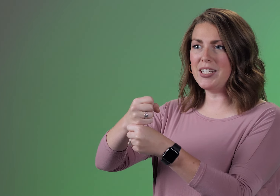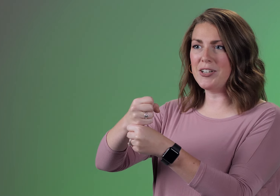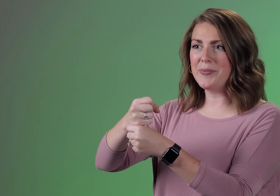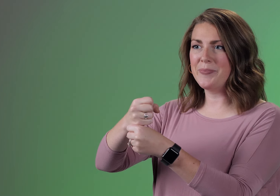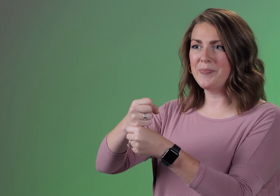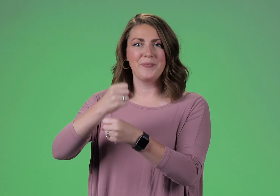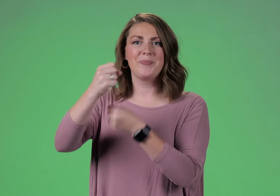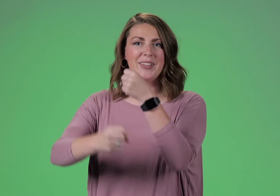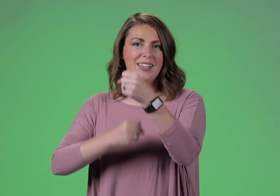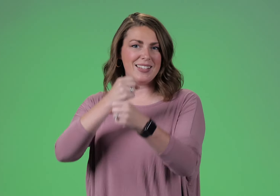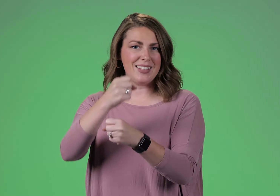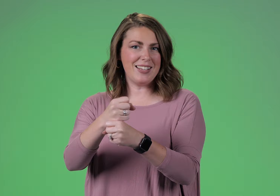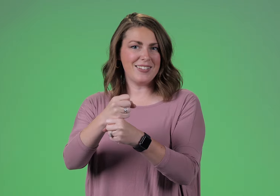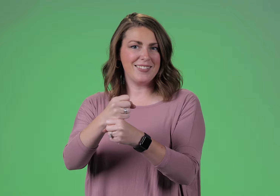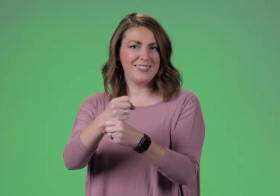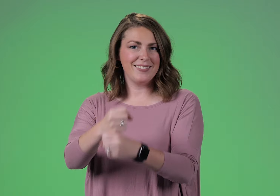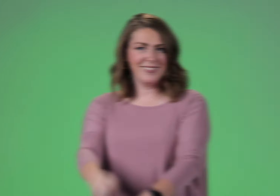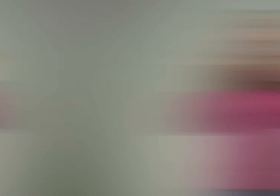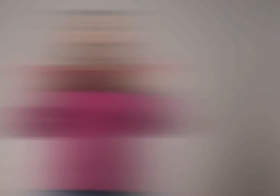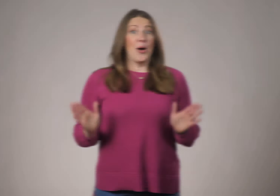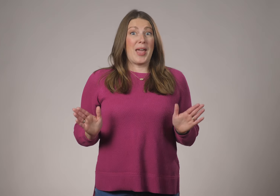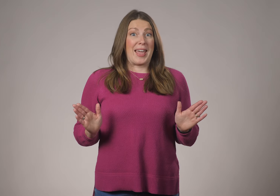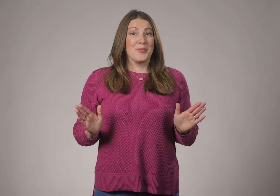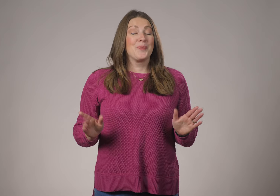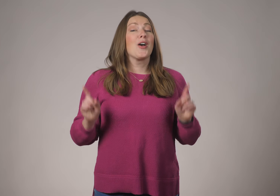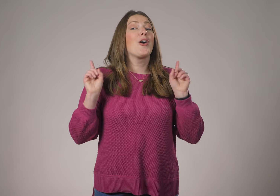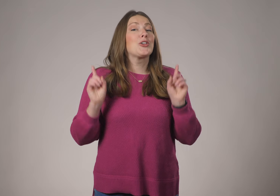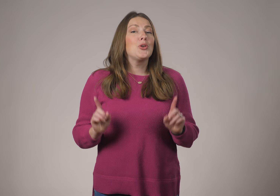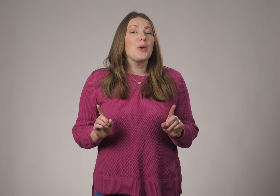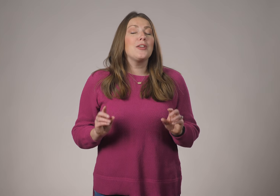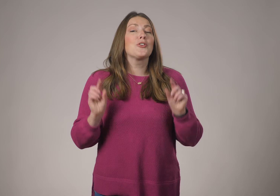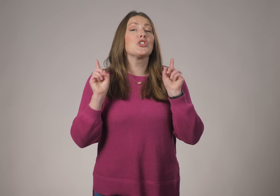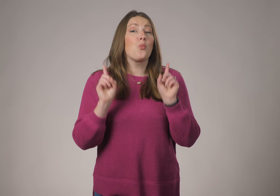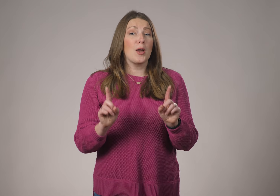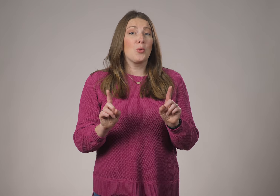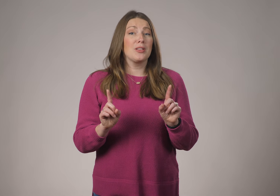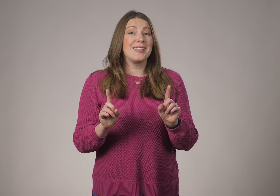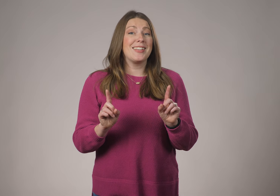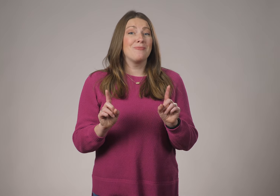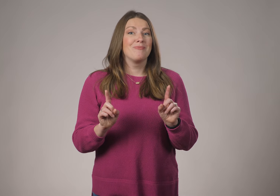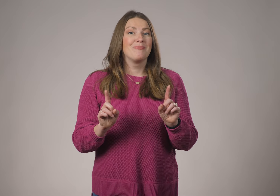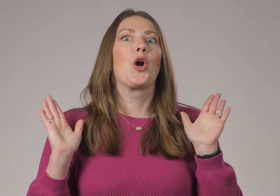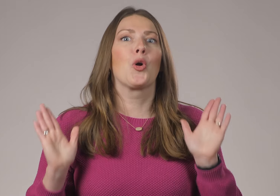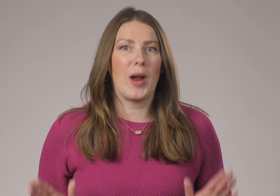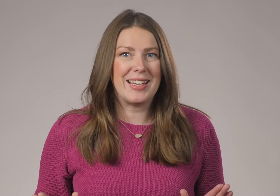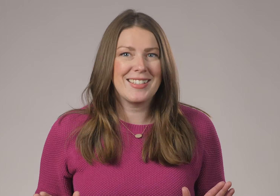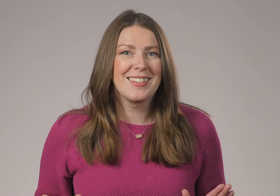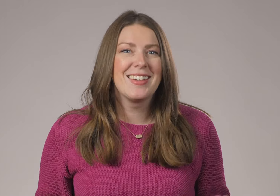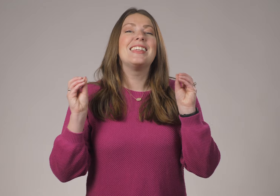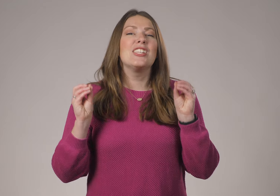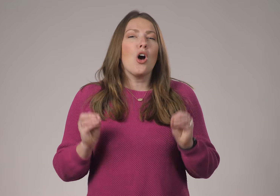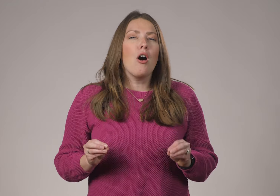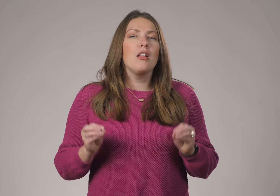year. Year. Okay, are you ready for just one more lesson? Great. This is all